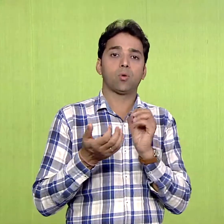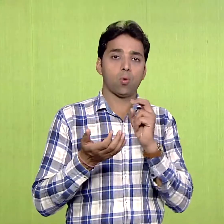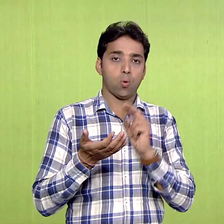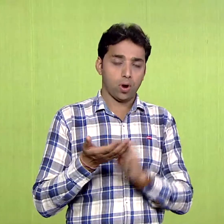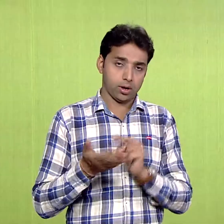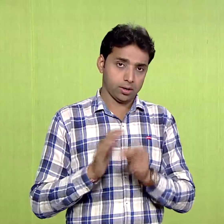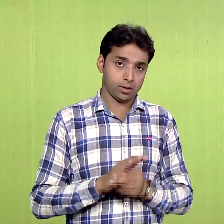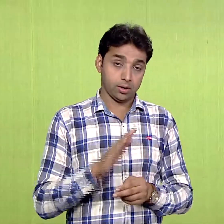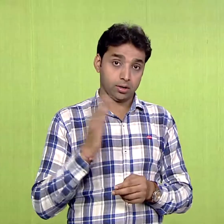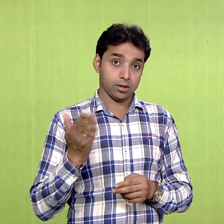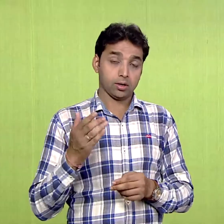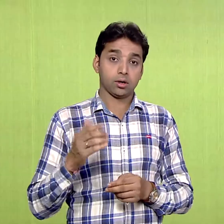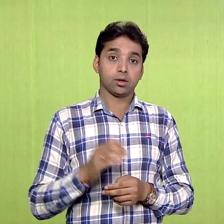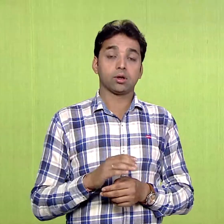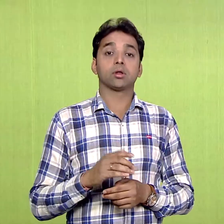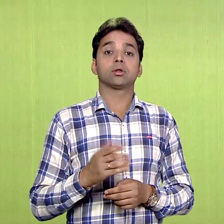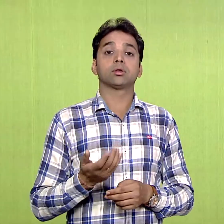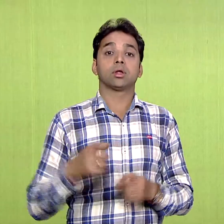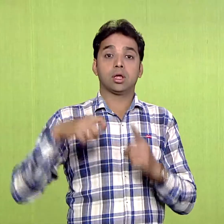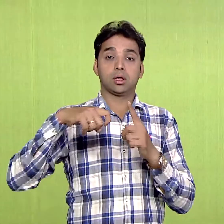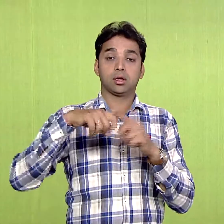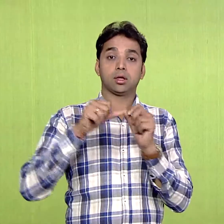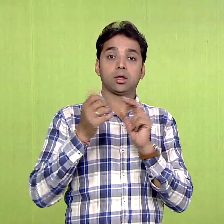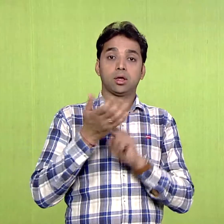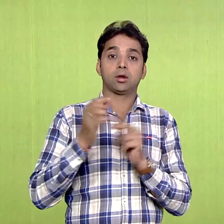in Kanpur district